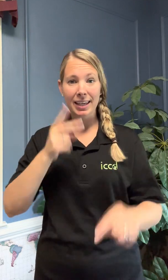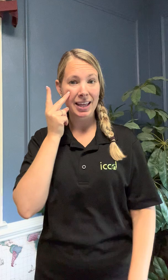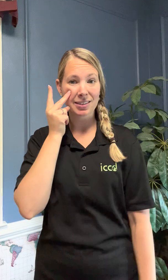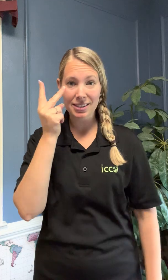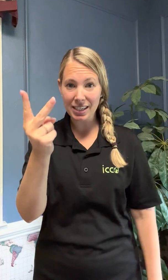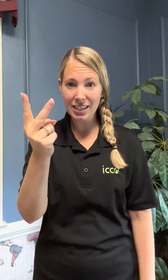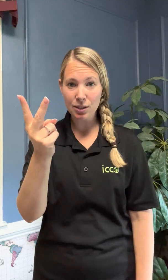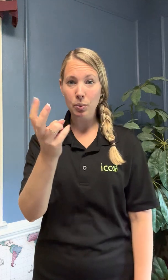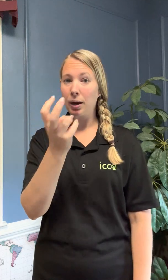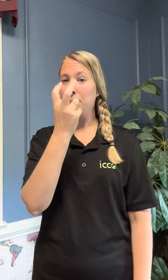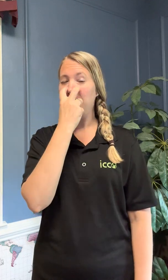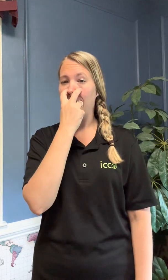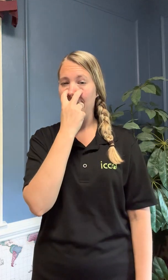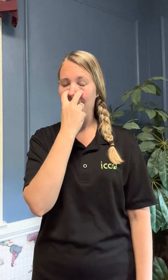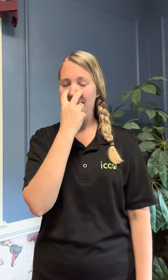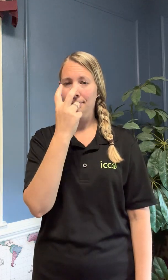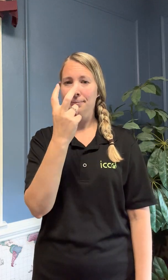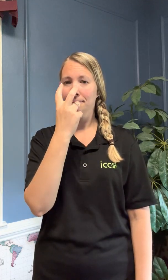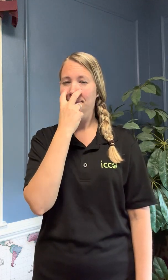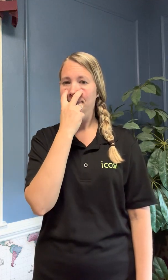can't see as well, blind.